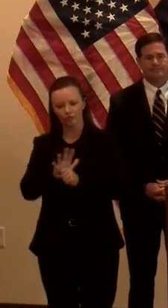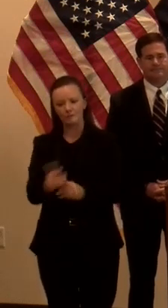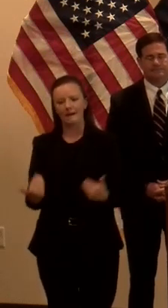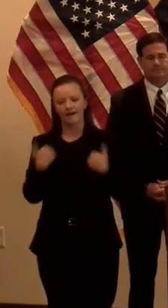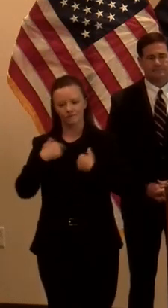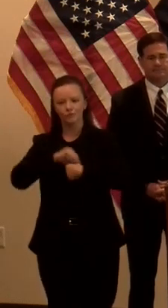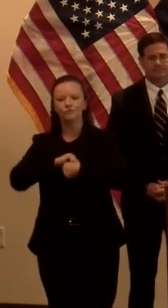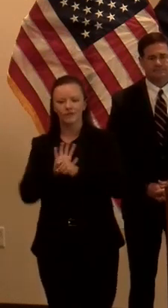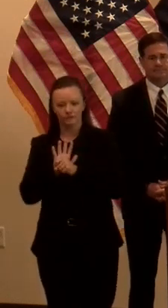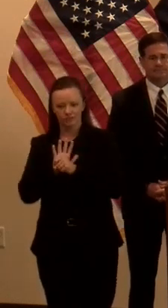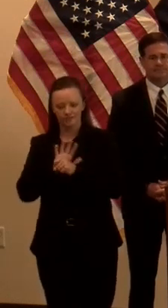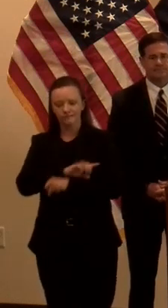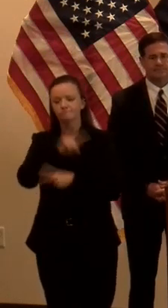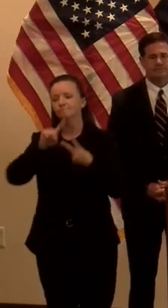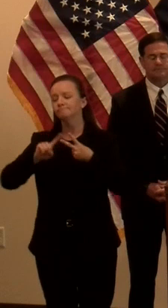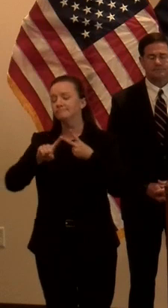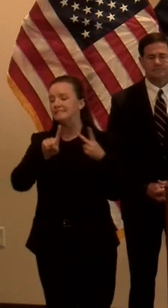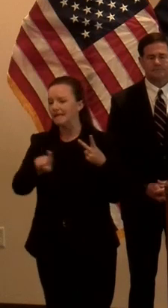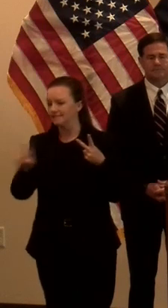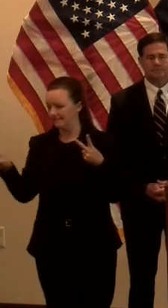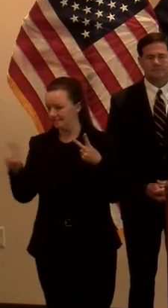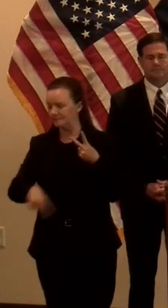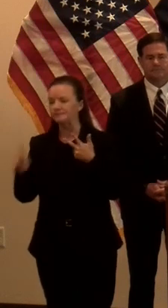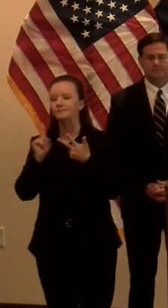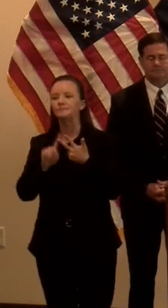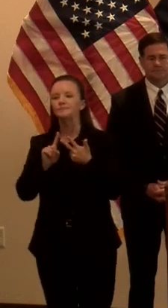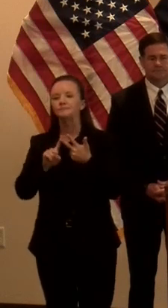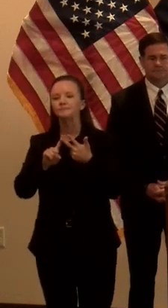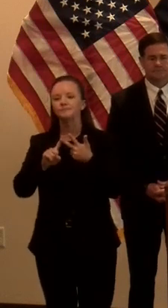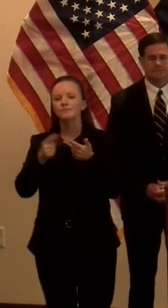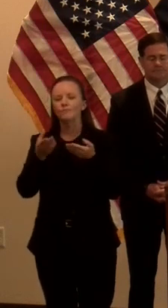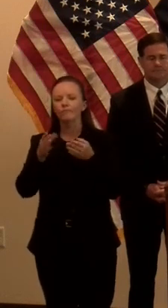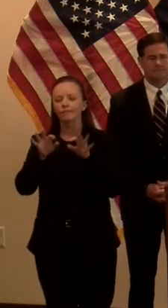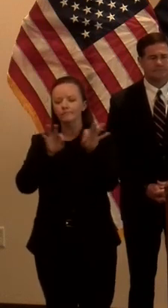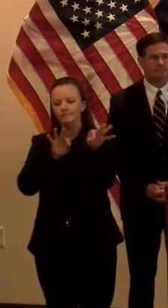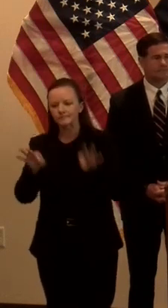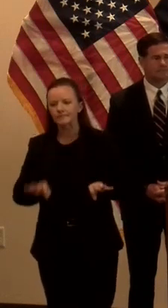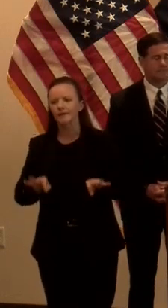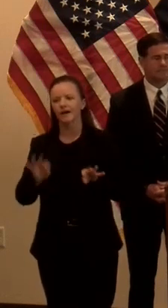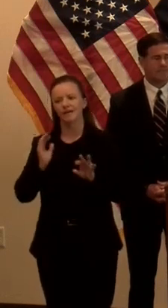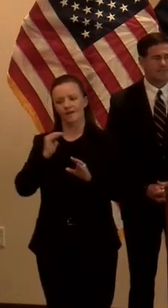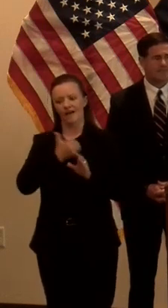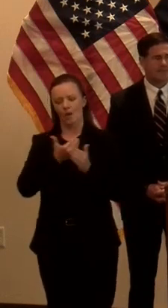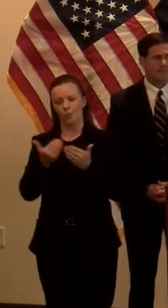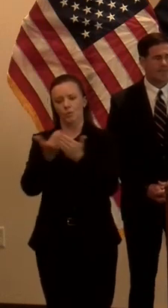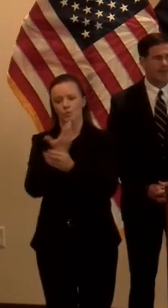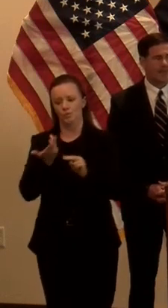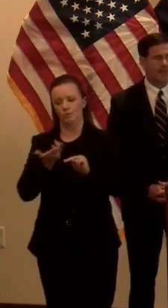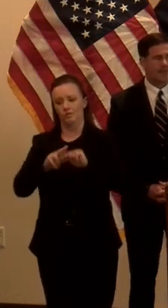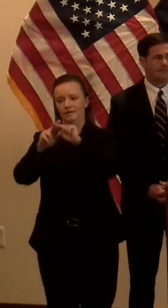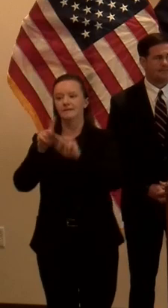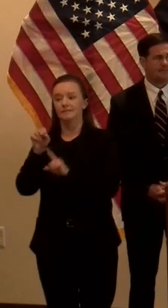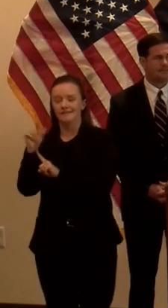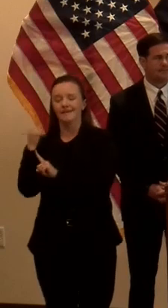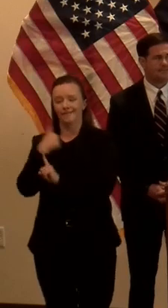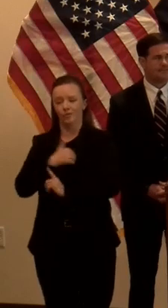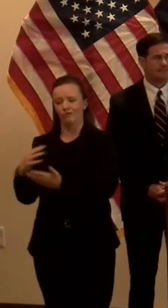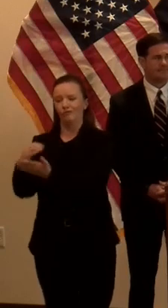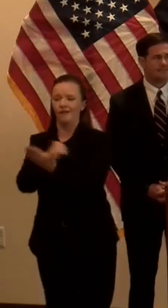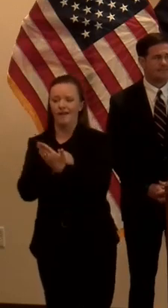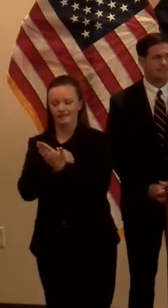an update on testing, and then I'd like to provide an overview of the increased data that we are receiving as part of the Governor's